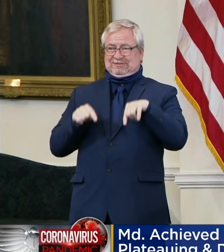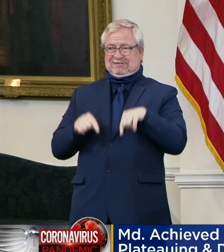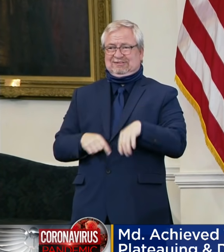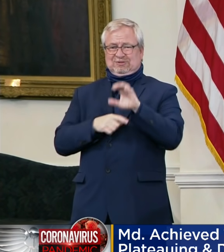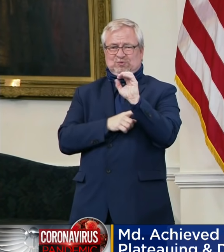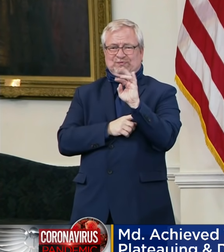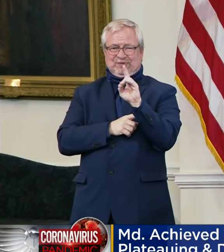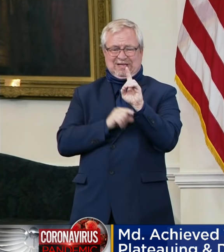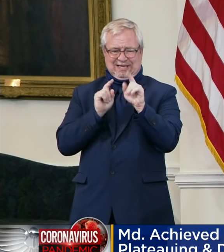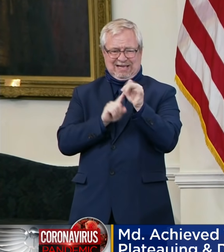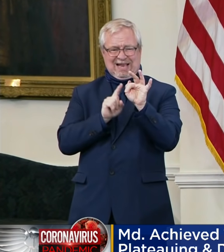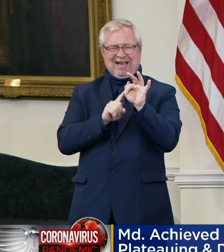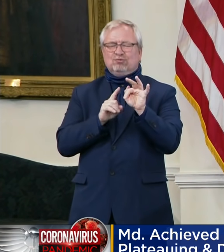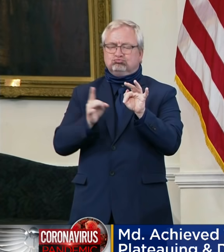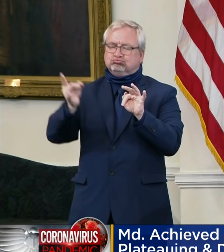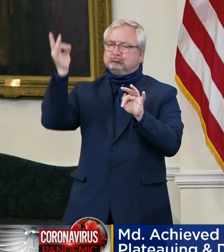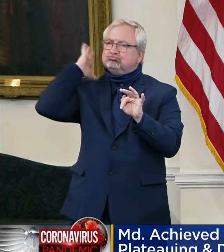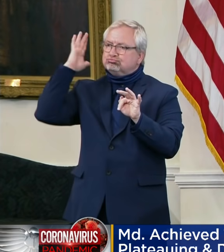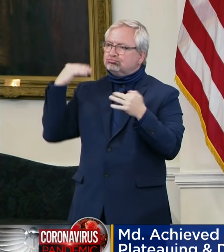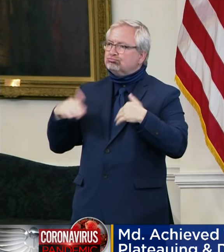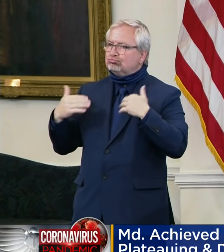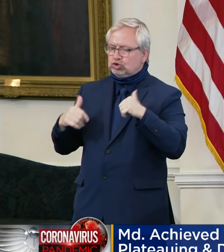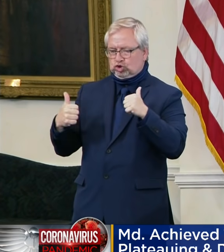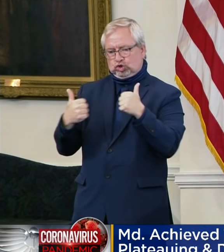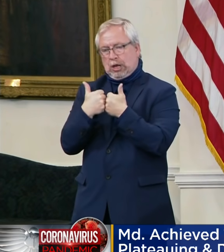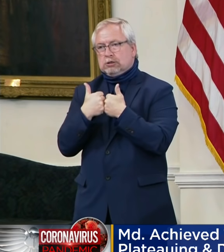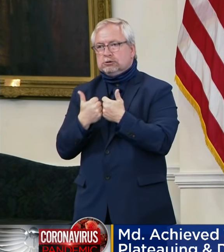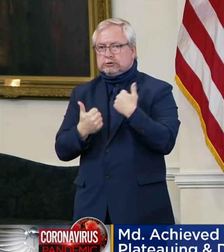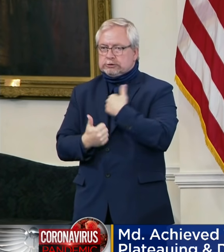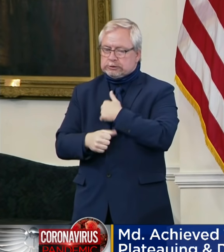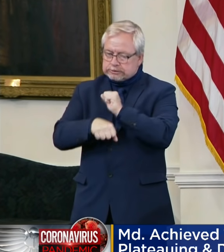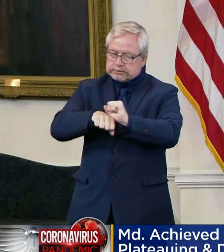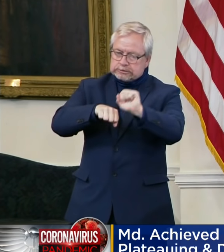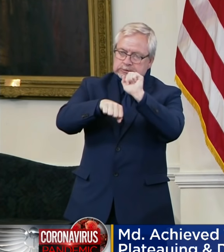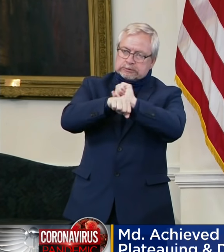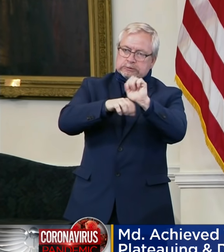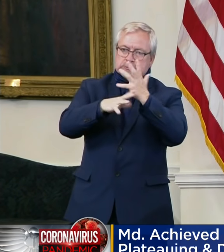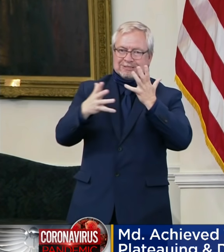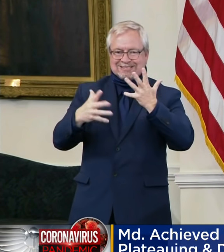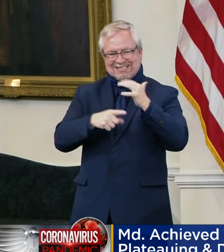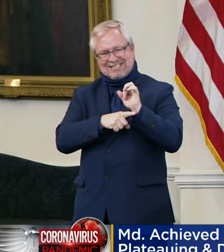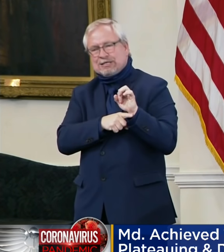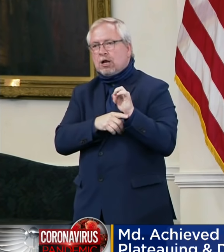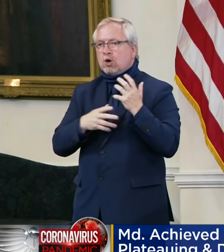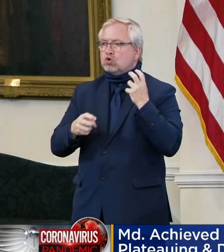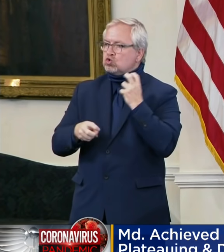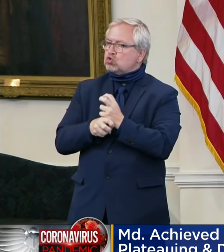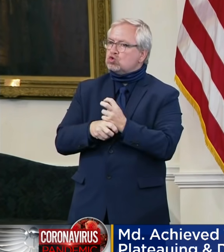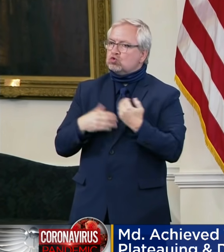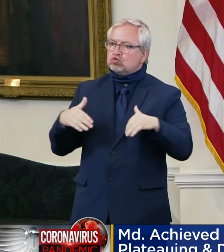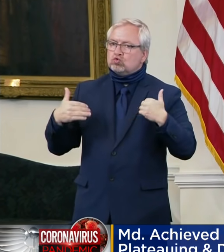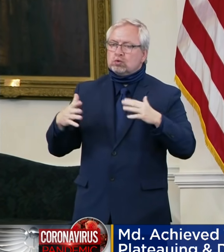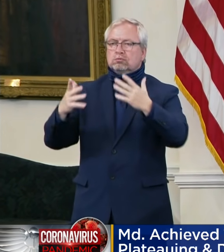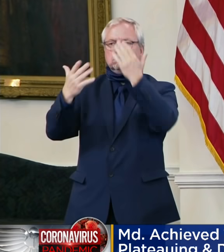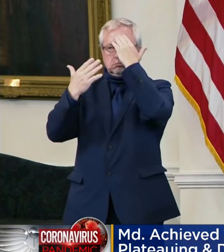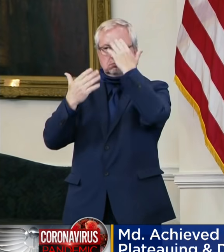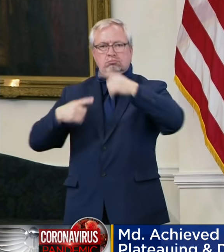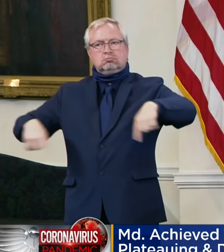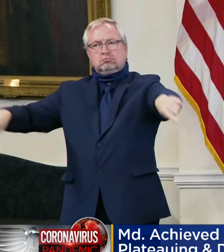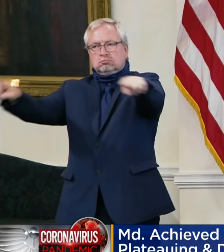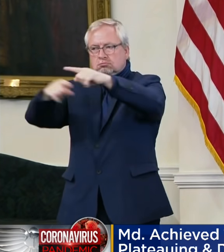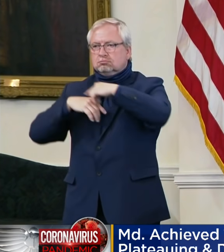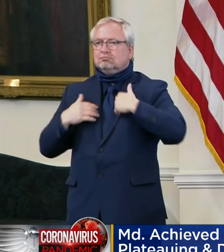in nearly every way imaginable, but it has also revealed